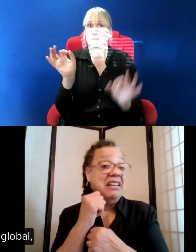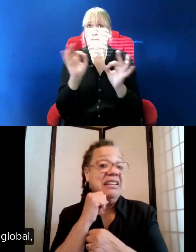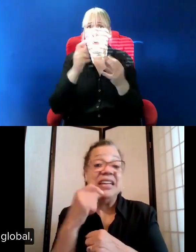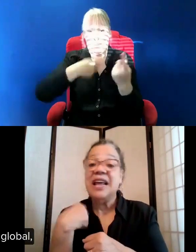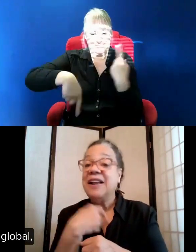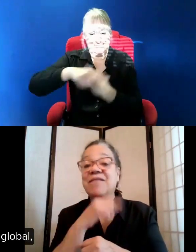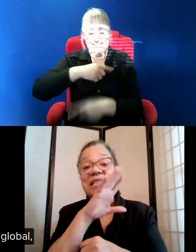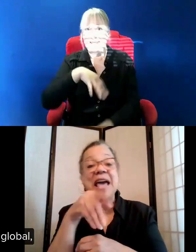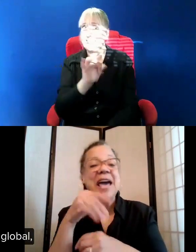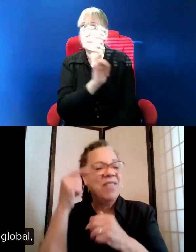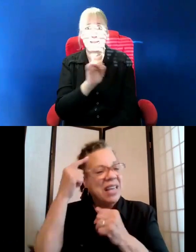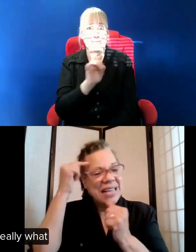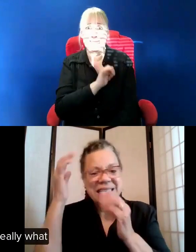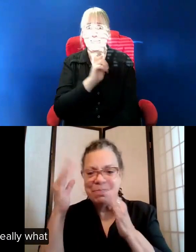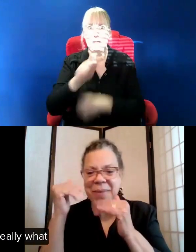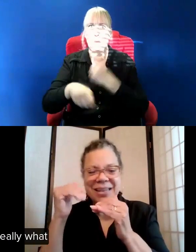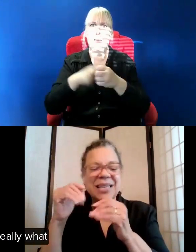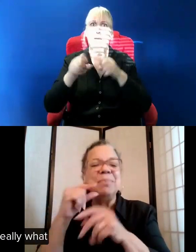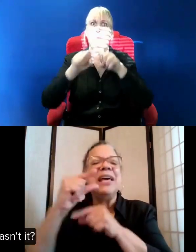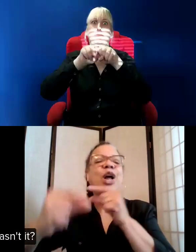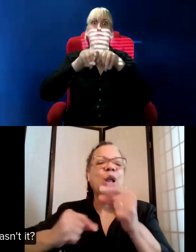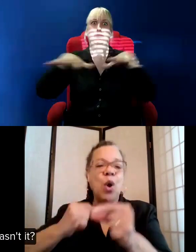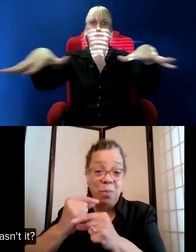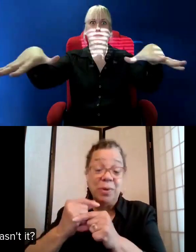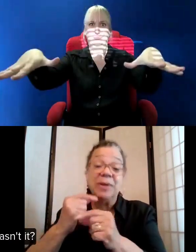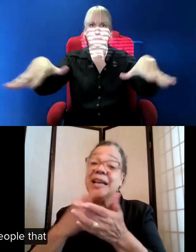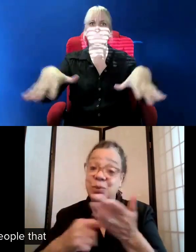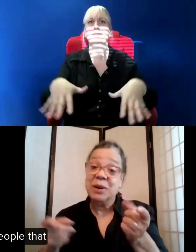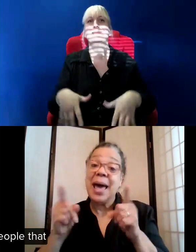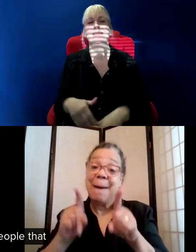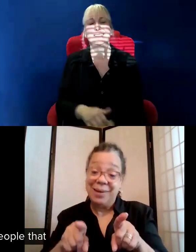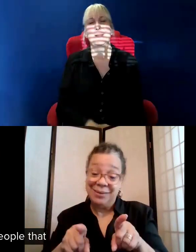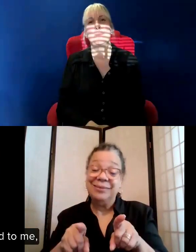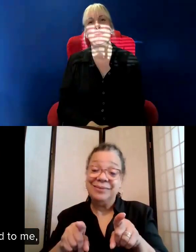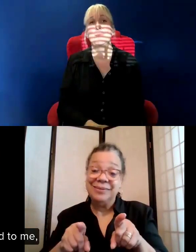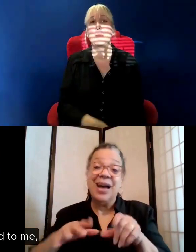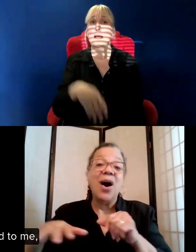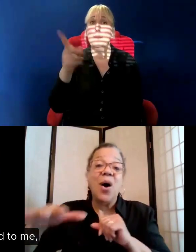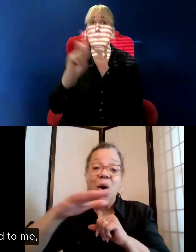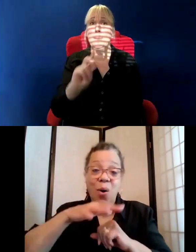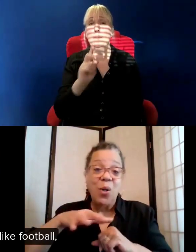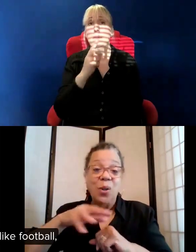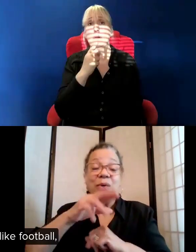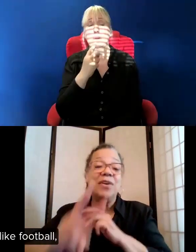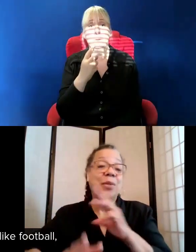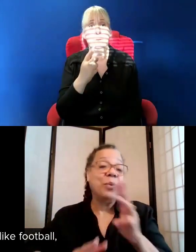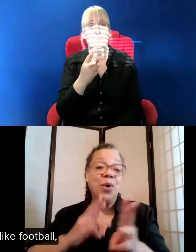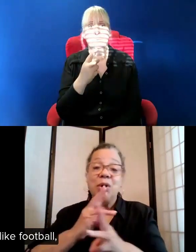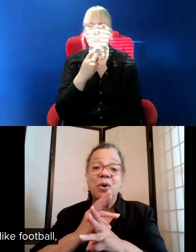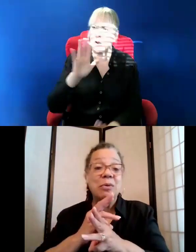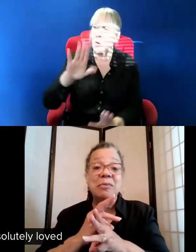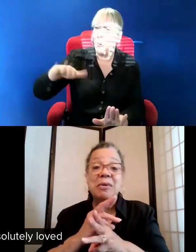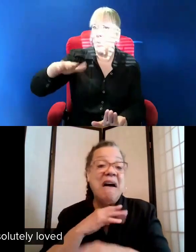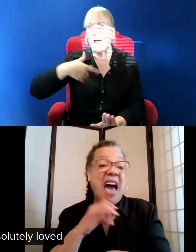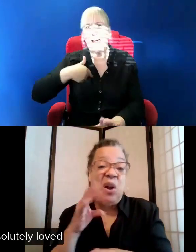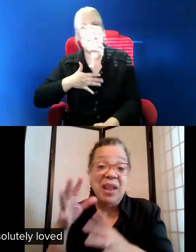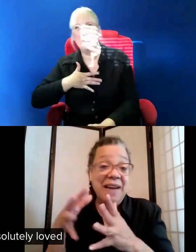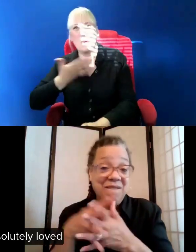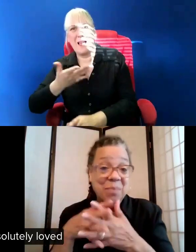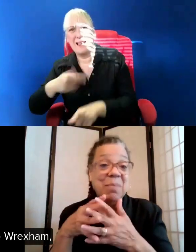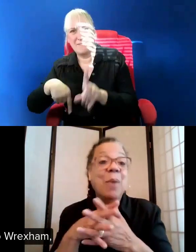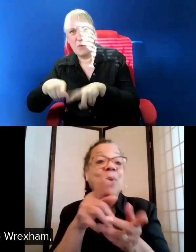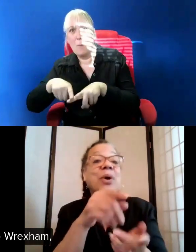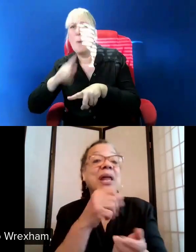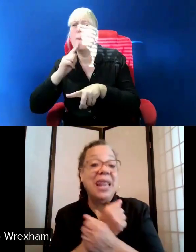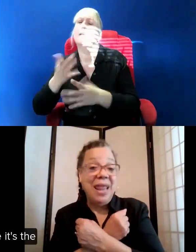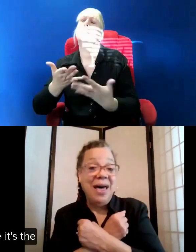it to go global, but that's really what it did, wasn't it? I've had people that have said to me, I don't even like football, but we've absolutely